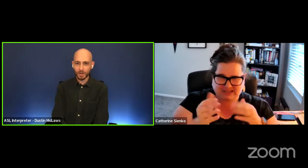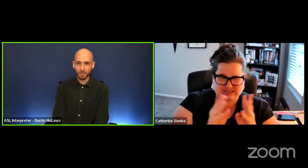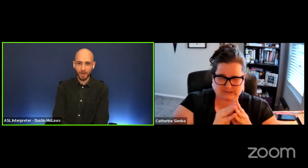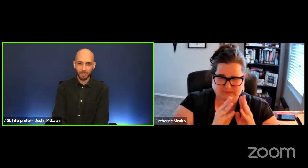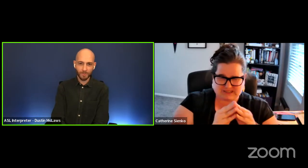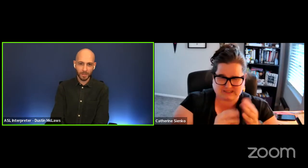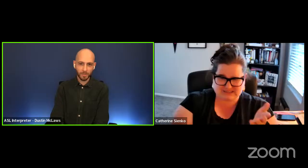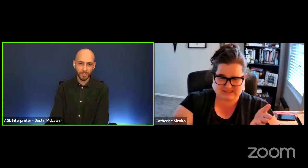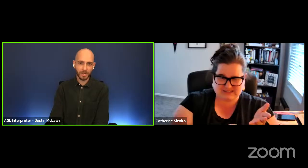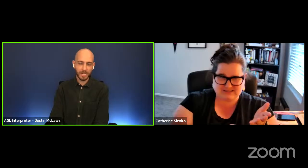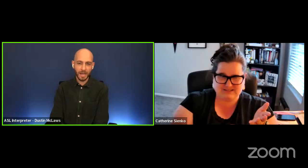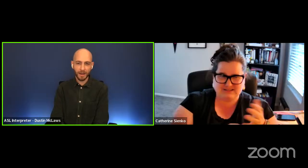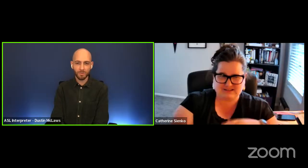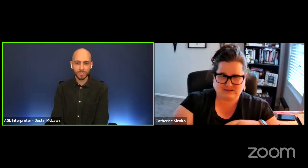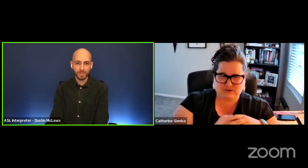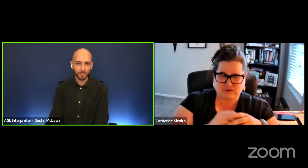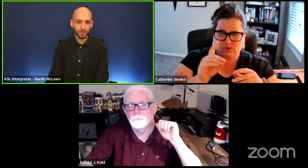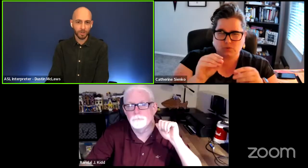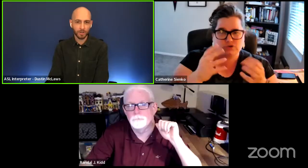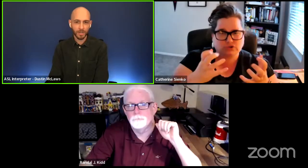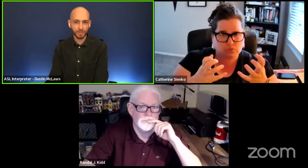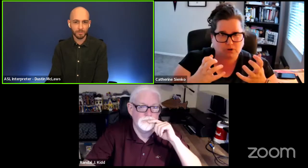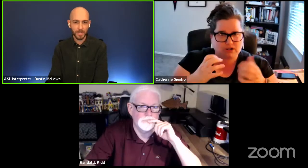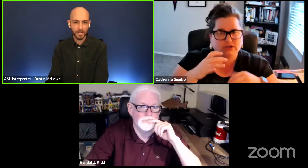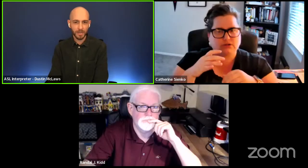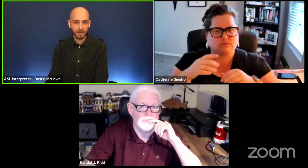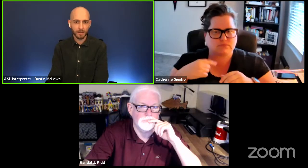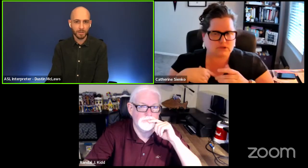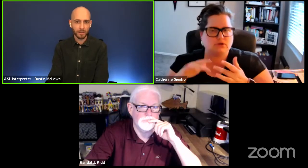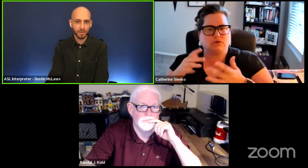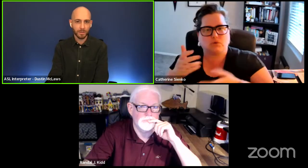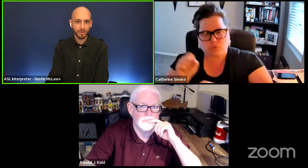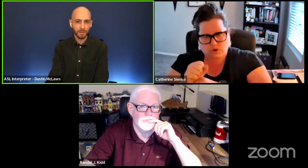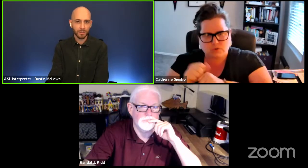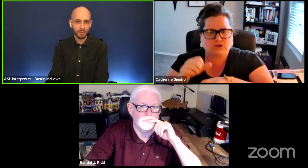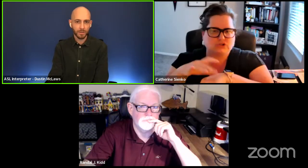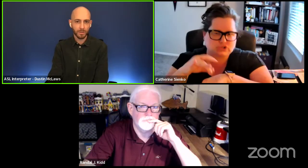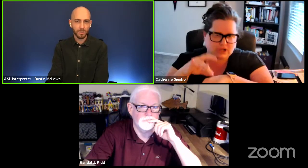Do we want to talk about availability now and schedule our next meeting?